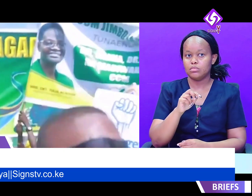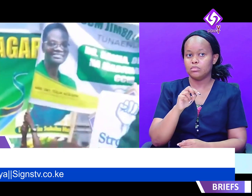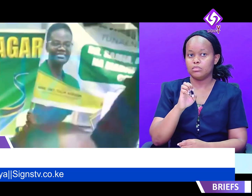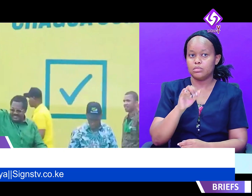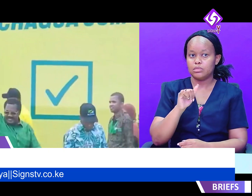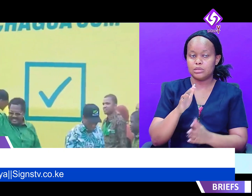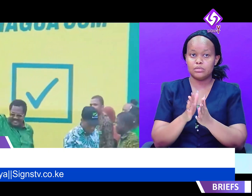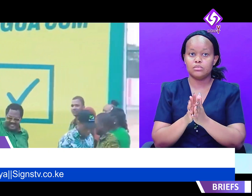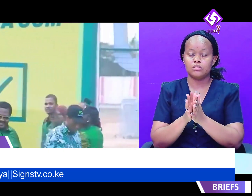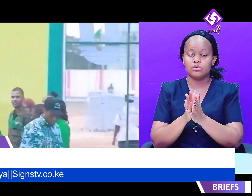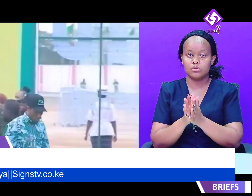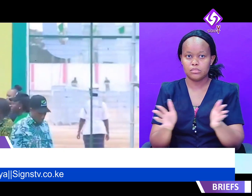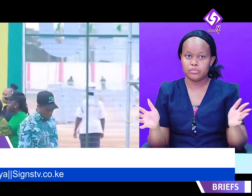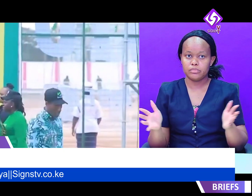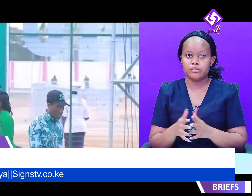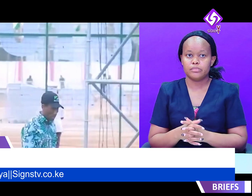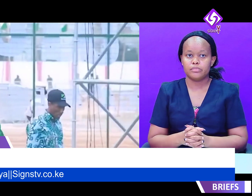Lukha Mpina, was also